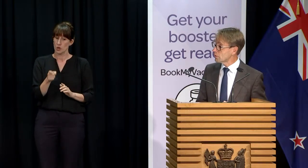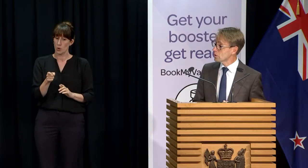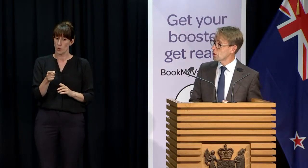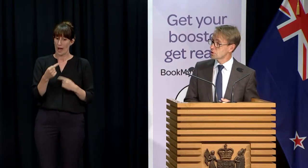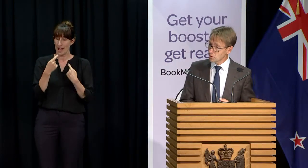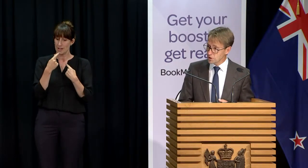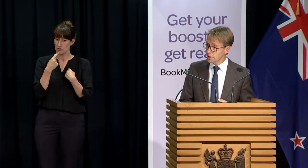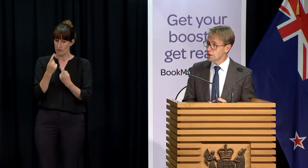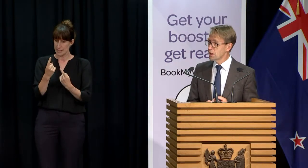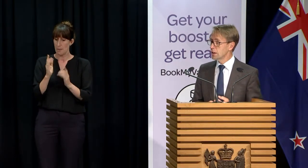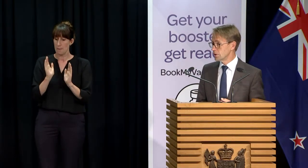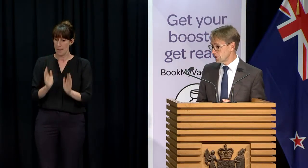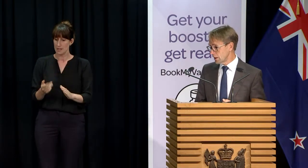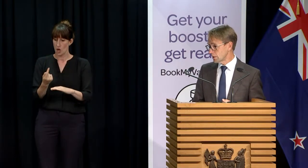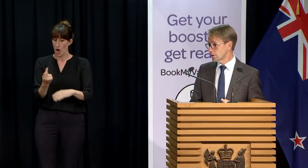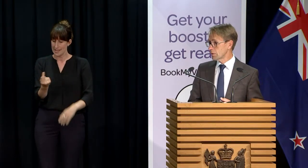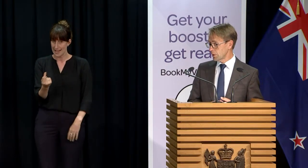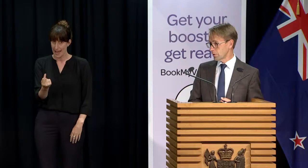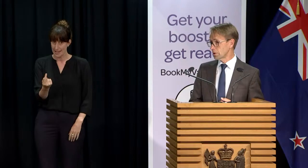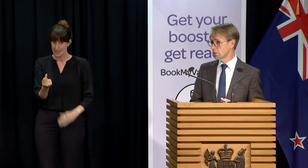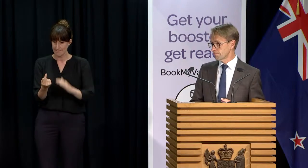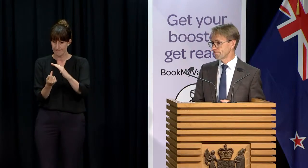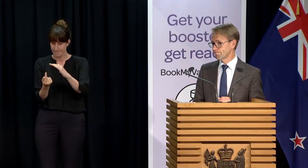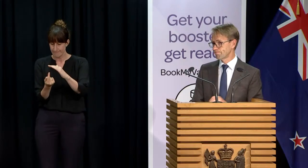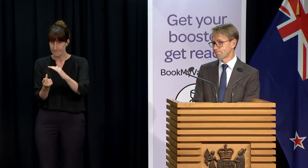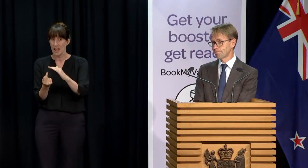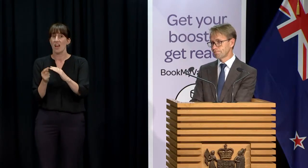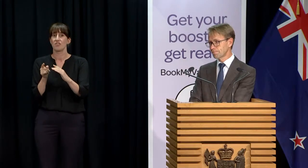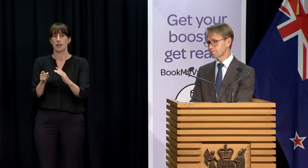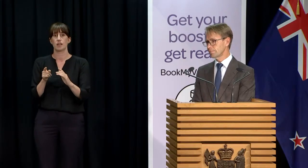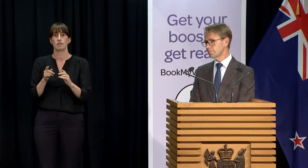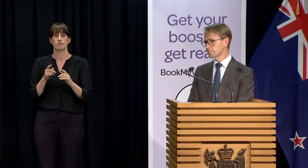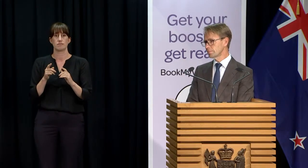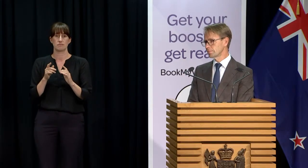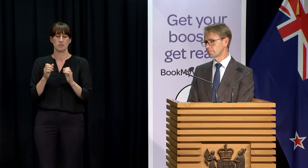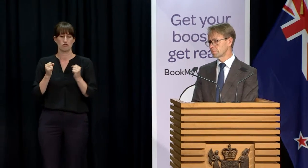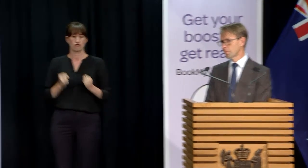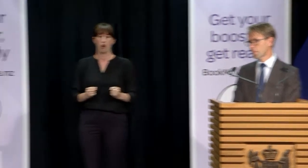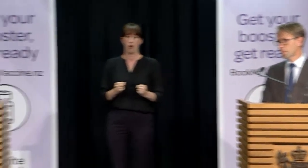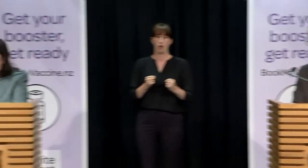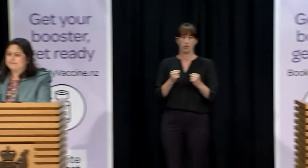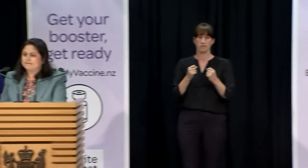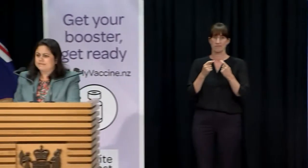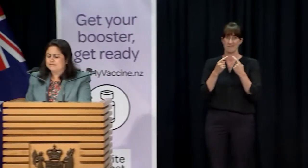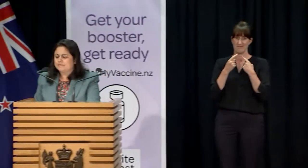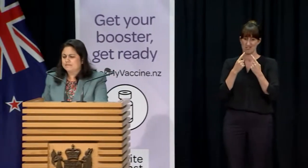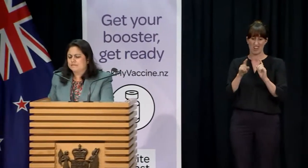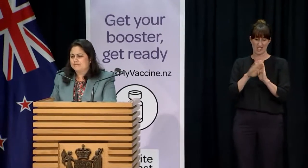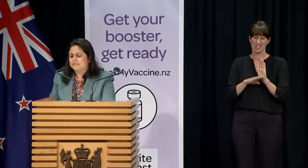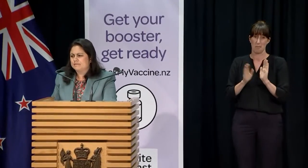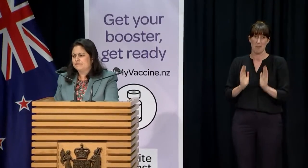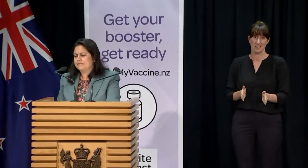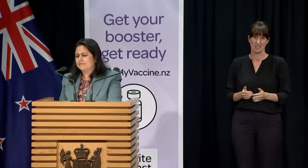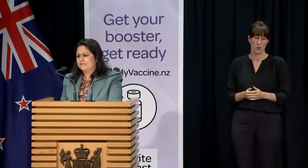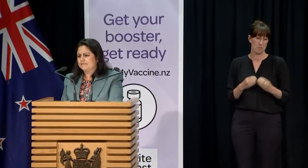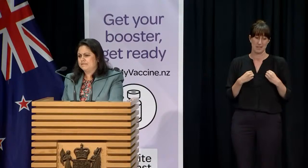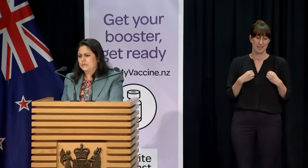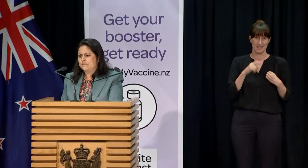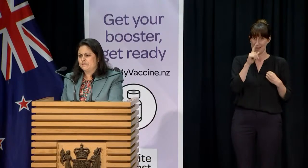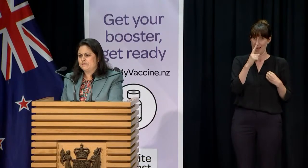which, if they're a close contact, is a 10-day period. Okay, Bridie and then Michael, and that's it. How